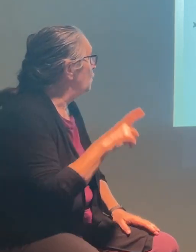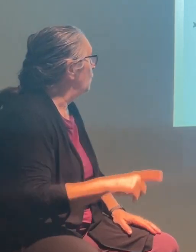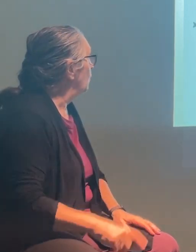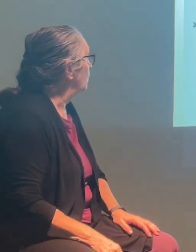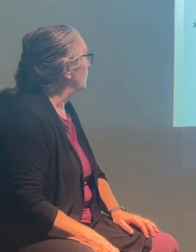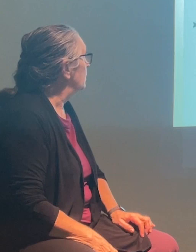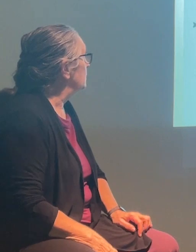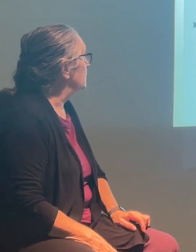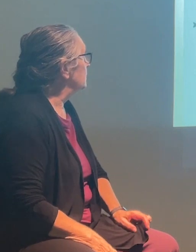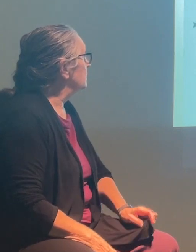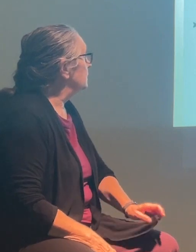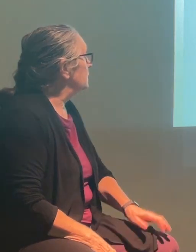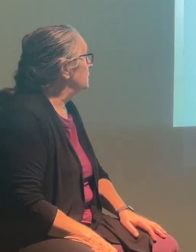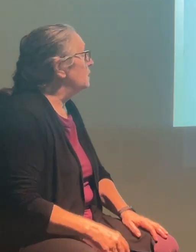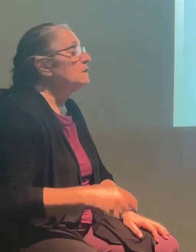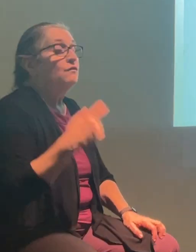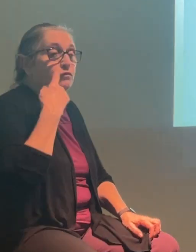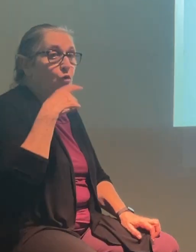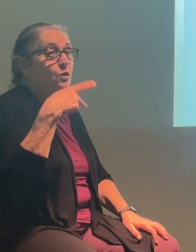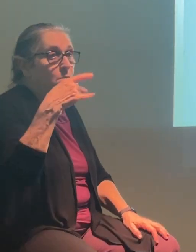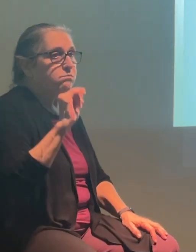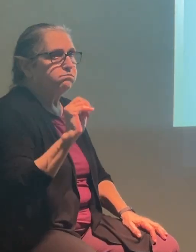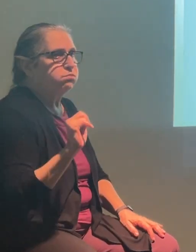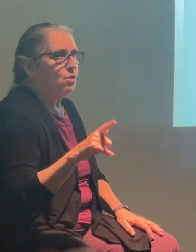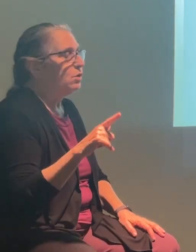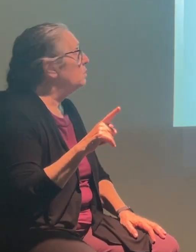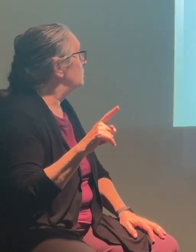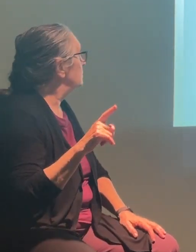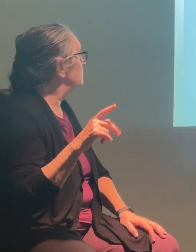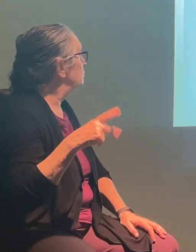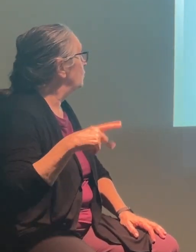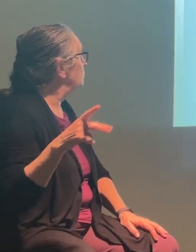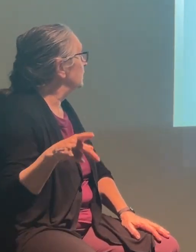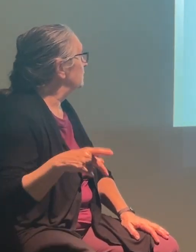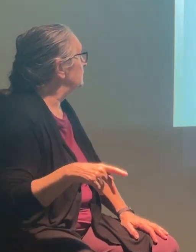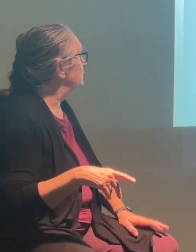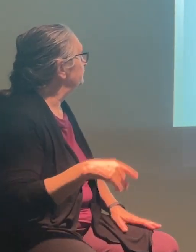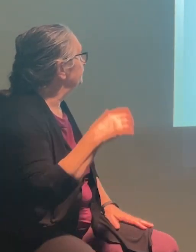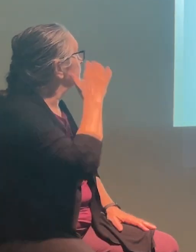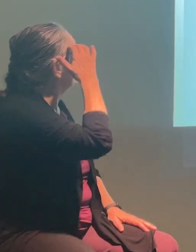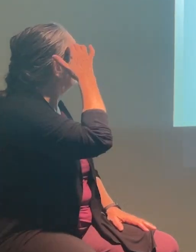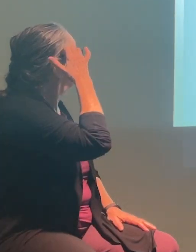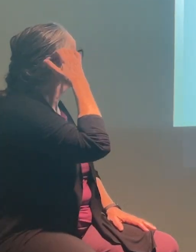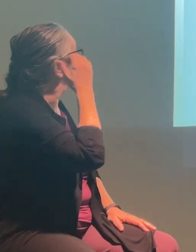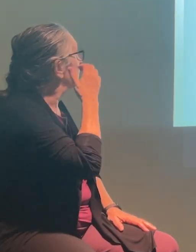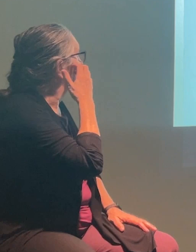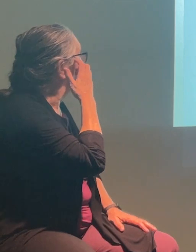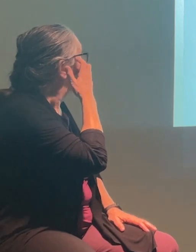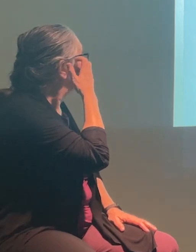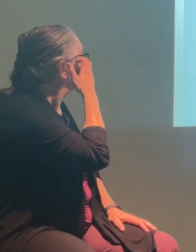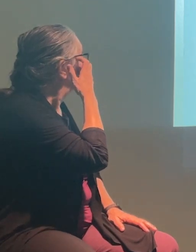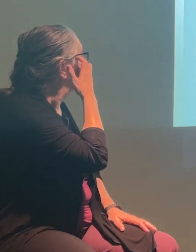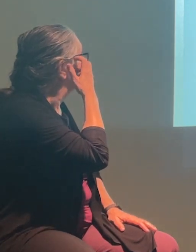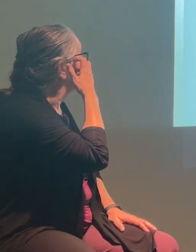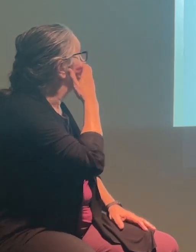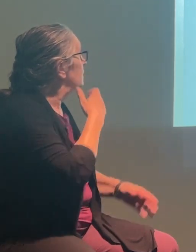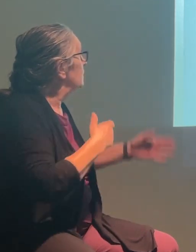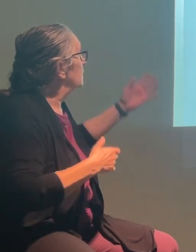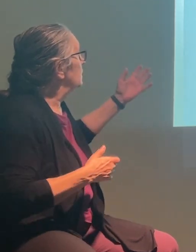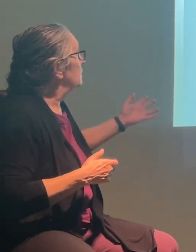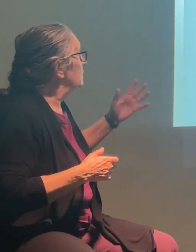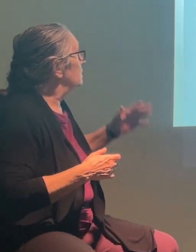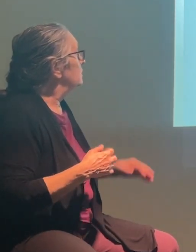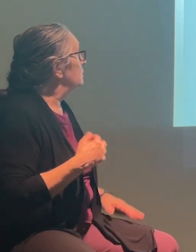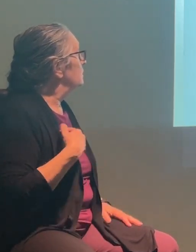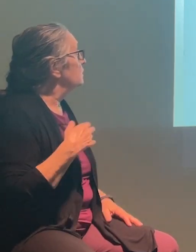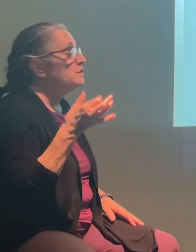Art et Décoration for Paul Poiret changed everything. So most illustration in fashion magazines were fashion